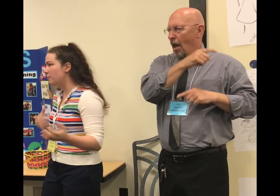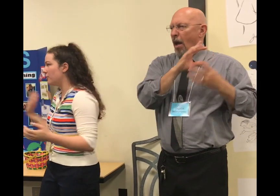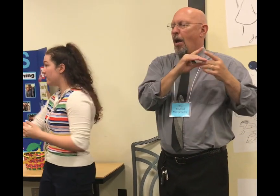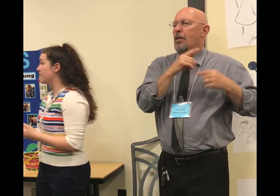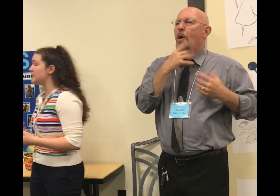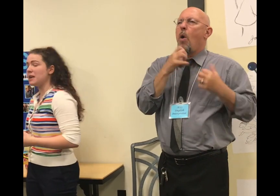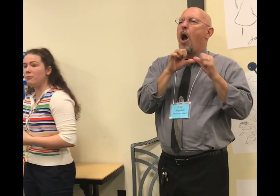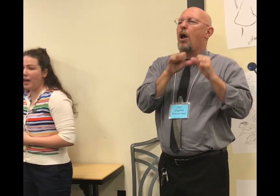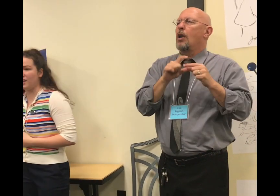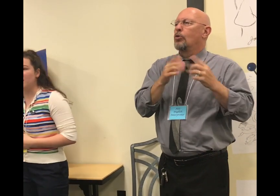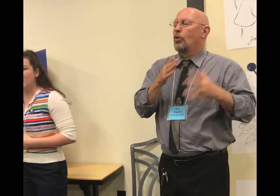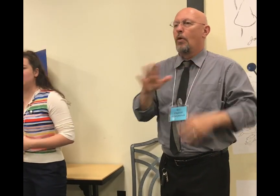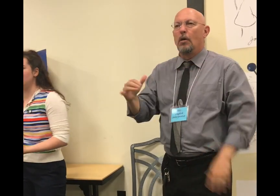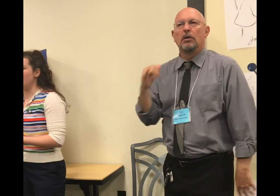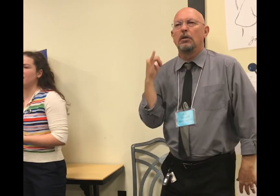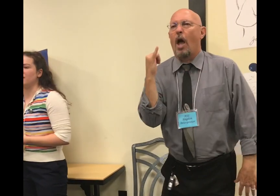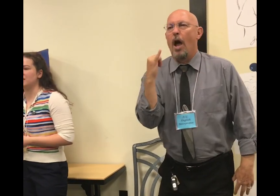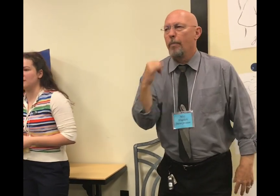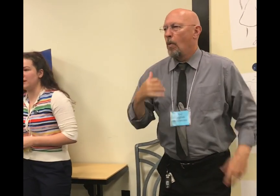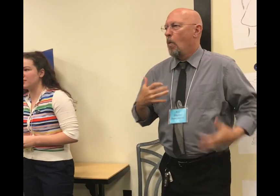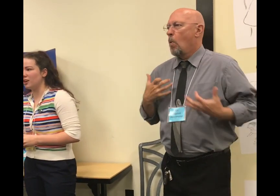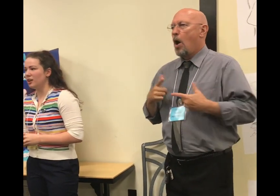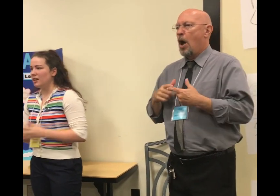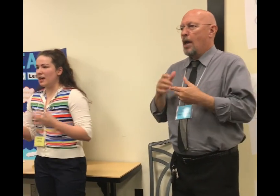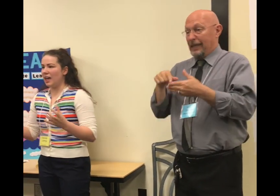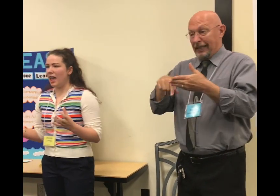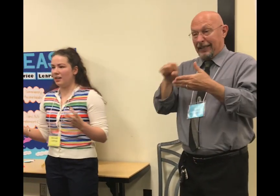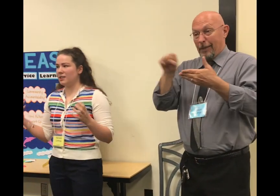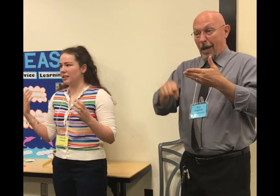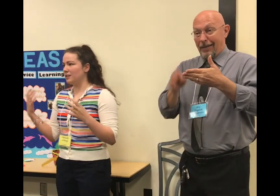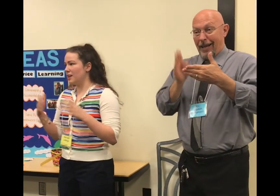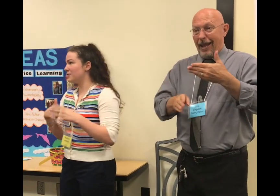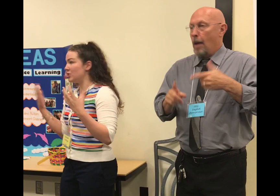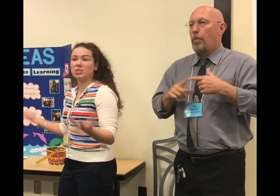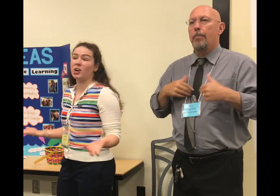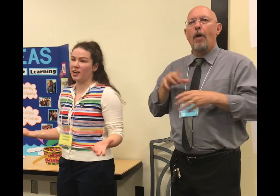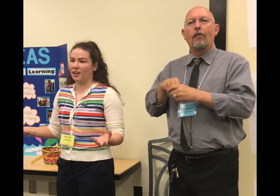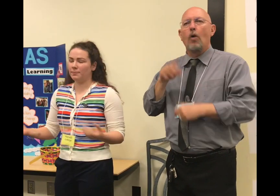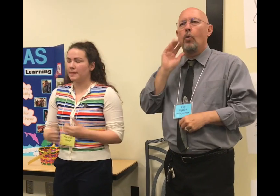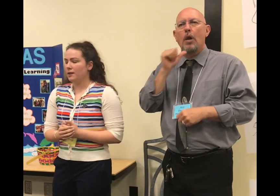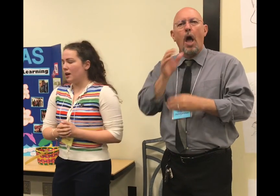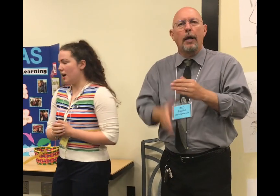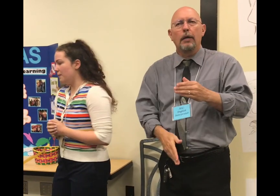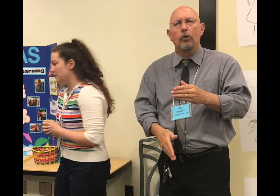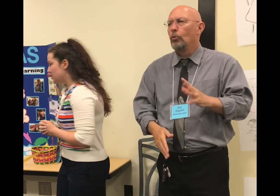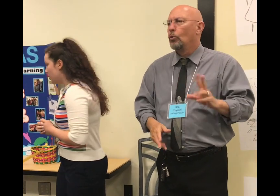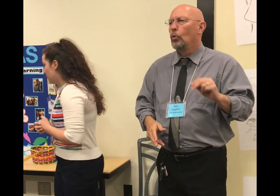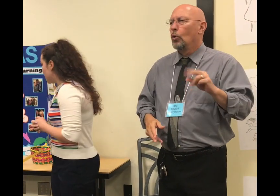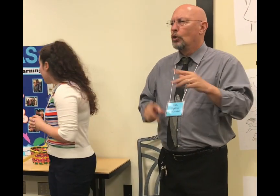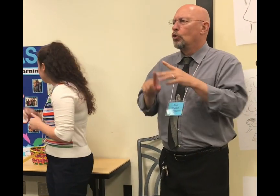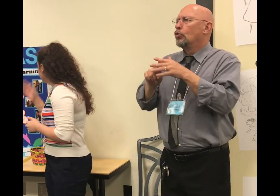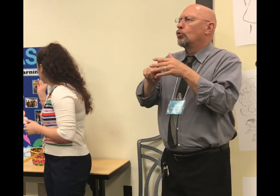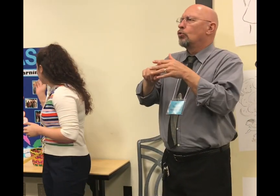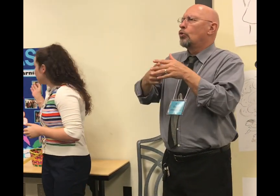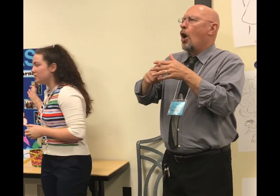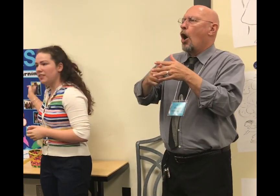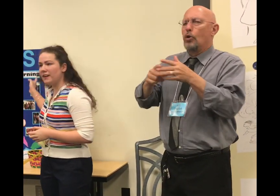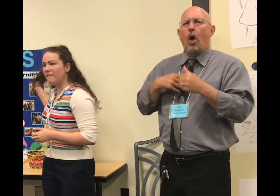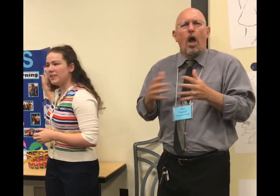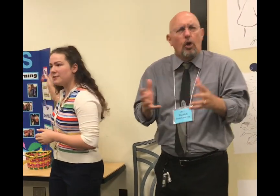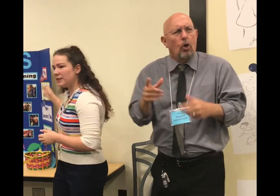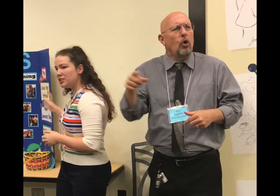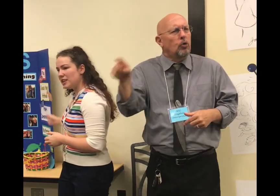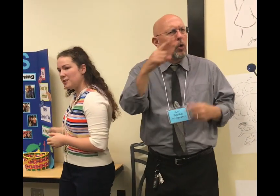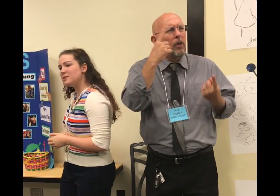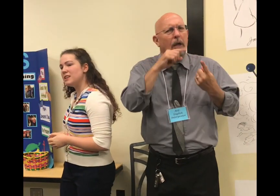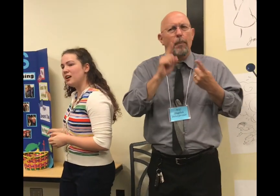service, but we feel the same way. It doesn't end at this semester. It's just starting. So we'd like to encourage you to